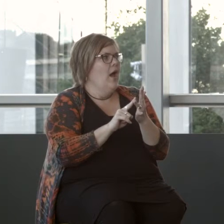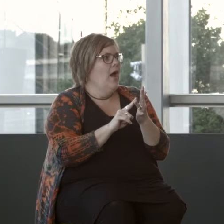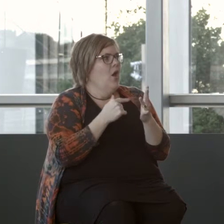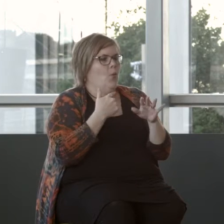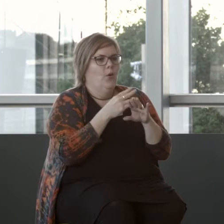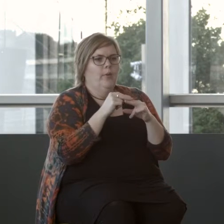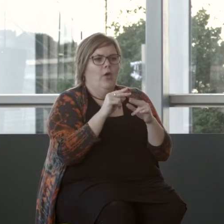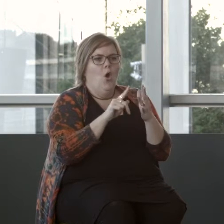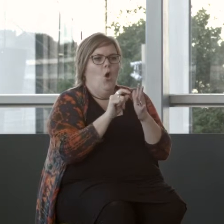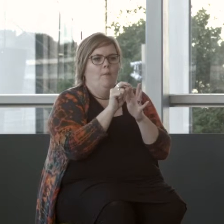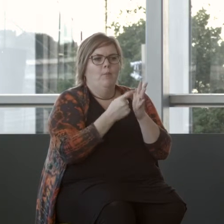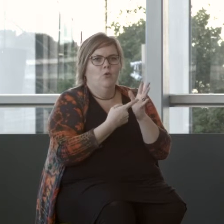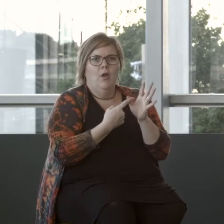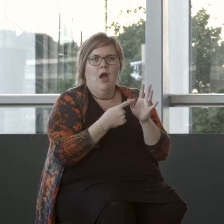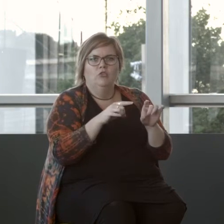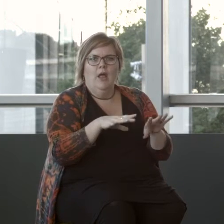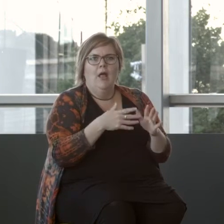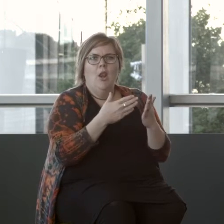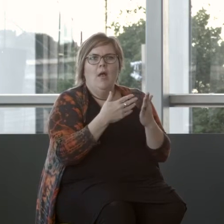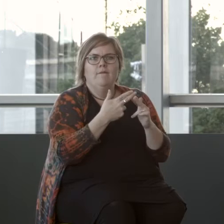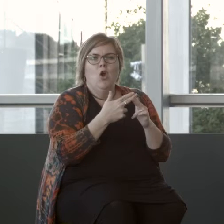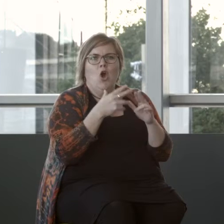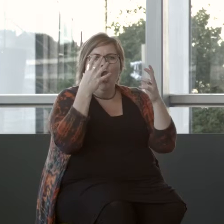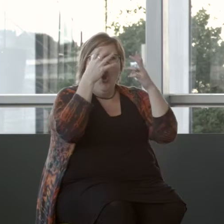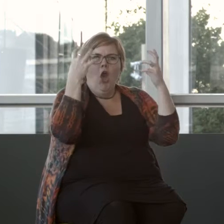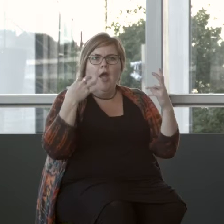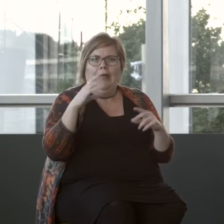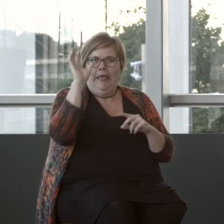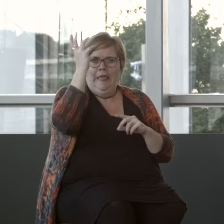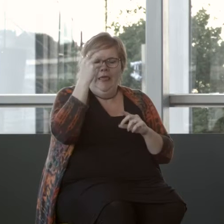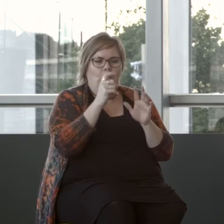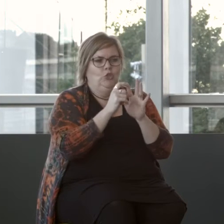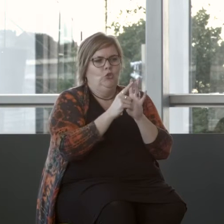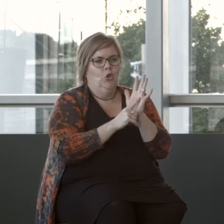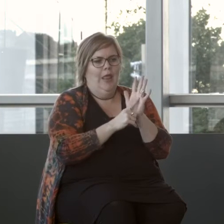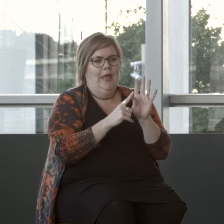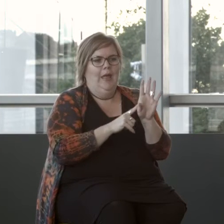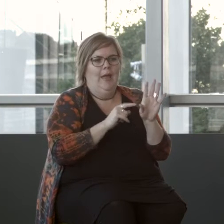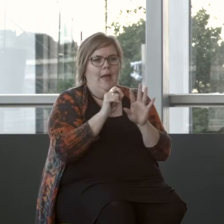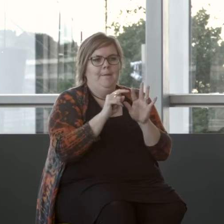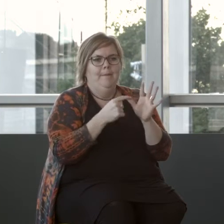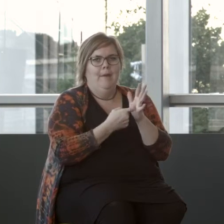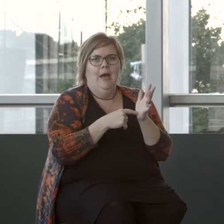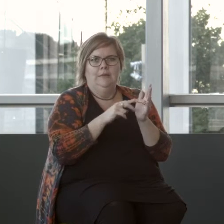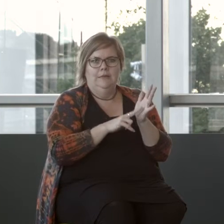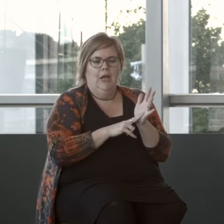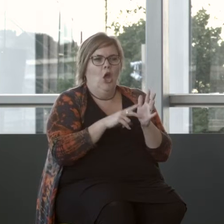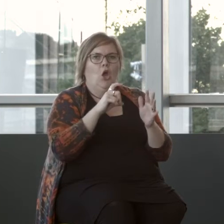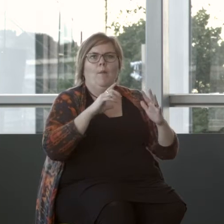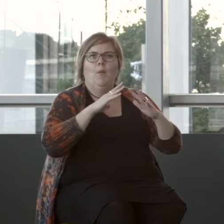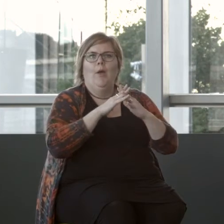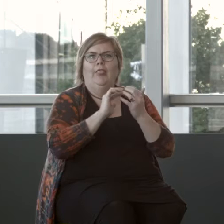Australia. I've painted for Lion King, Dolly Parton, Commonwealth Games,